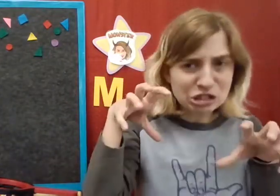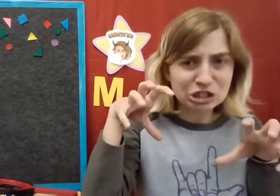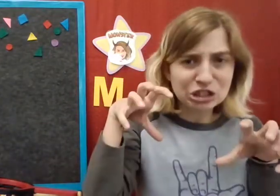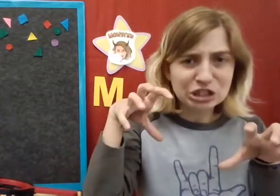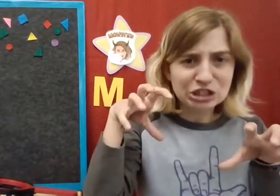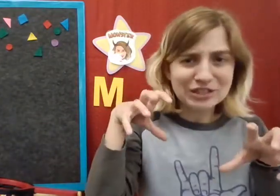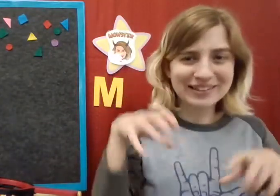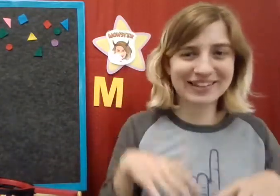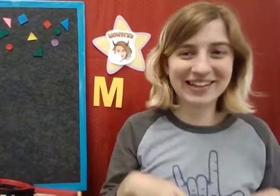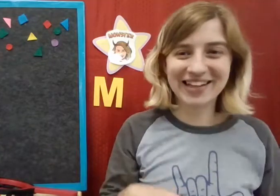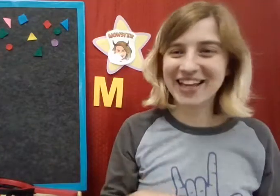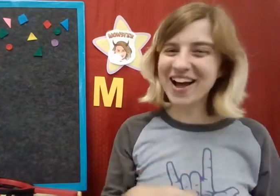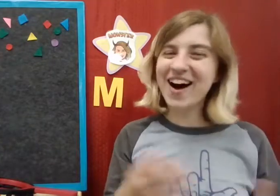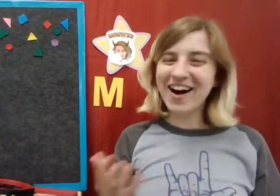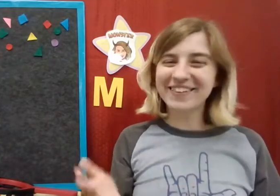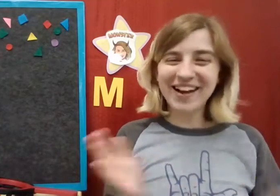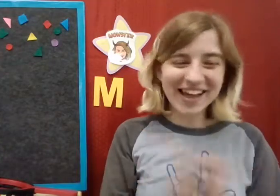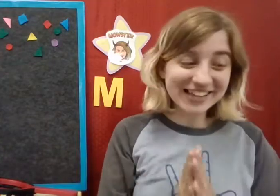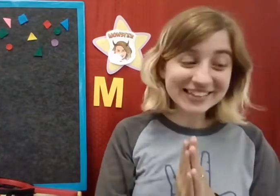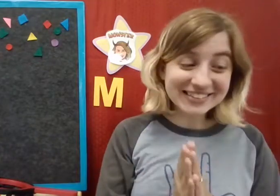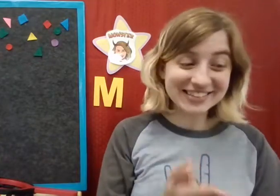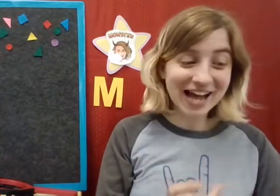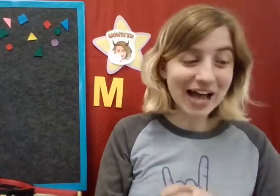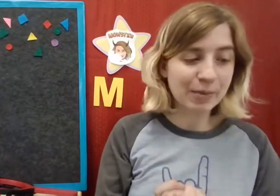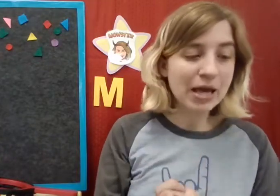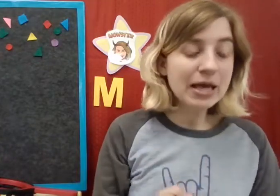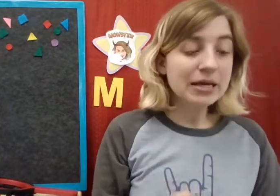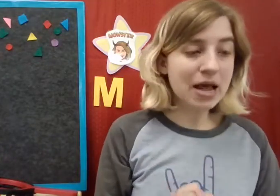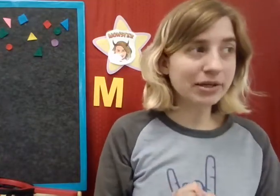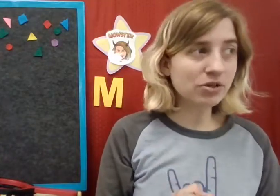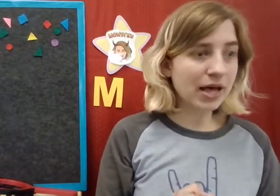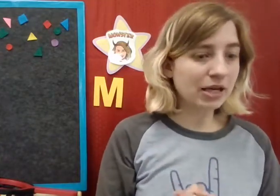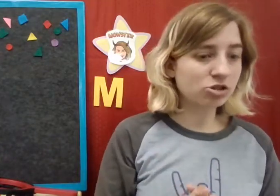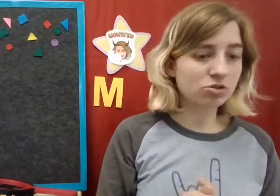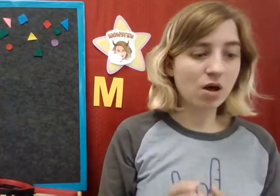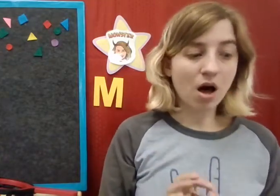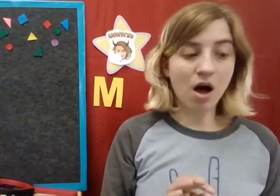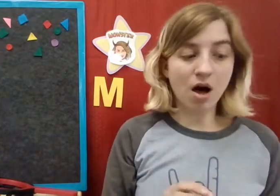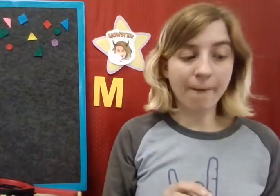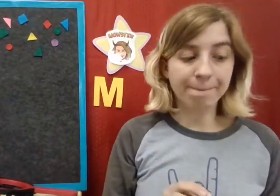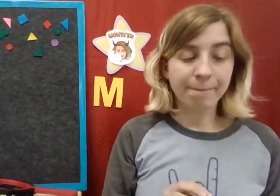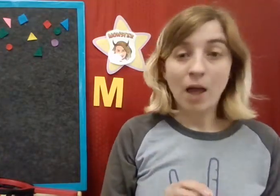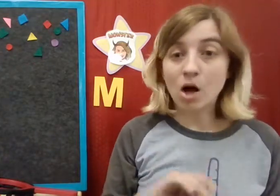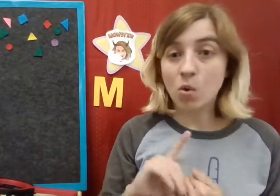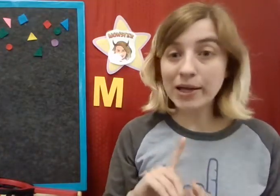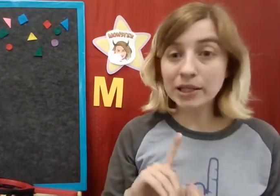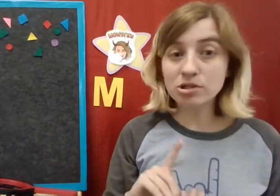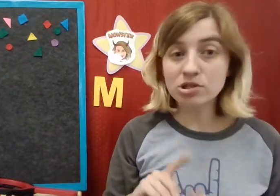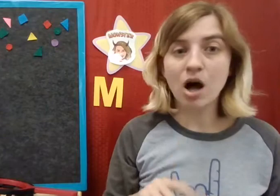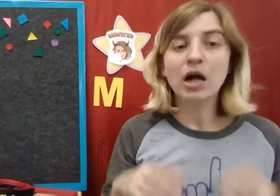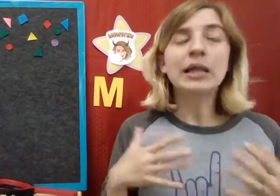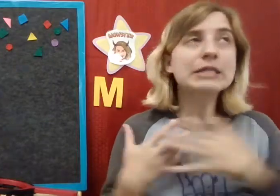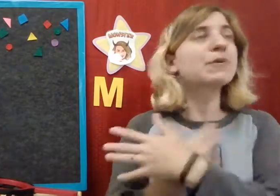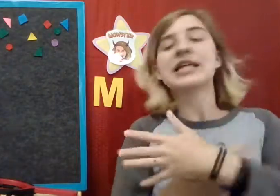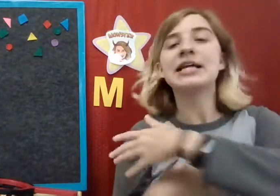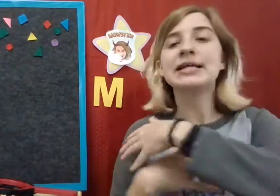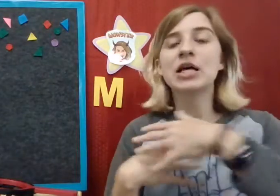monster. All right, good job. Now let's go ahead and do a quick little song. Let's pretend to